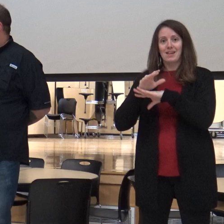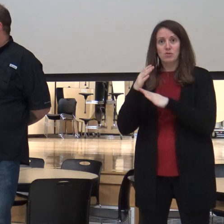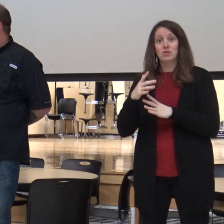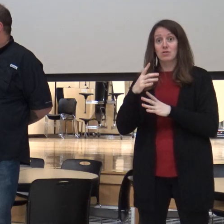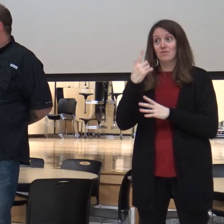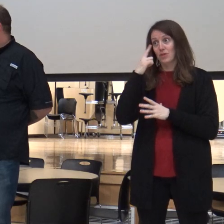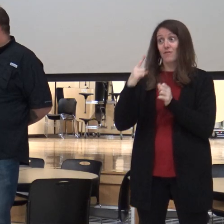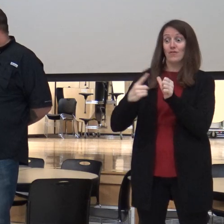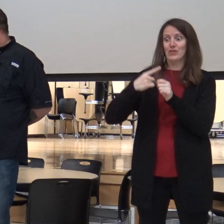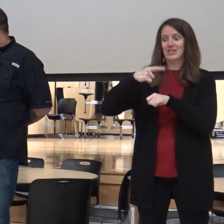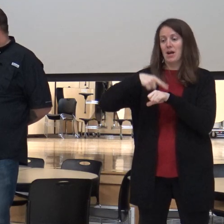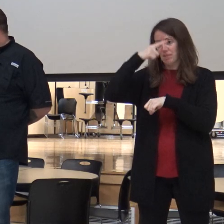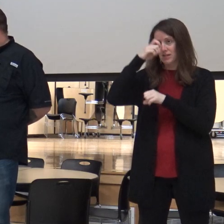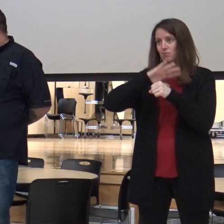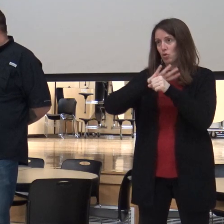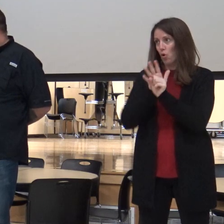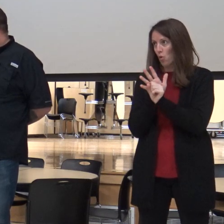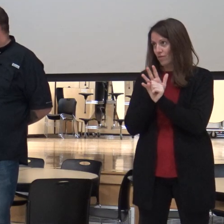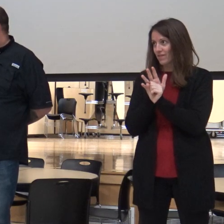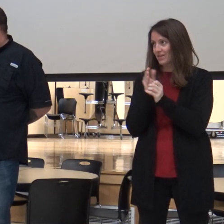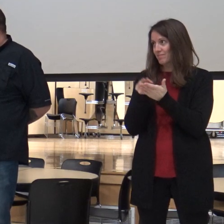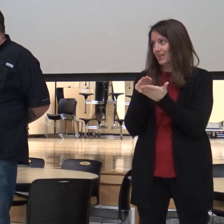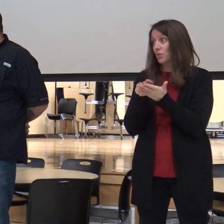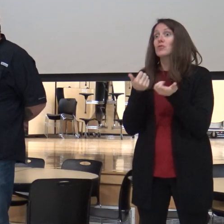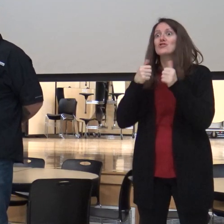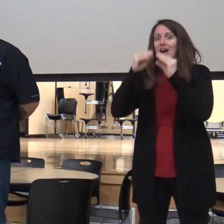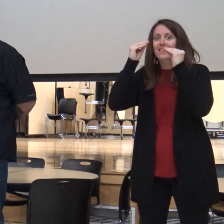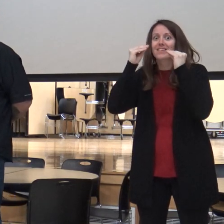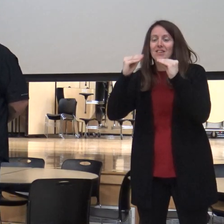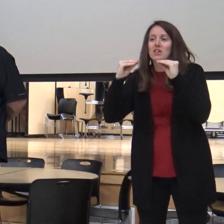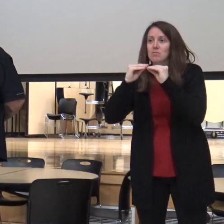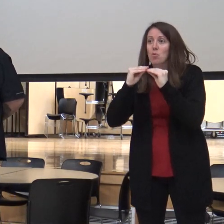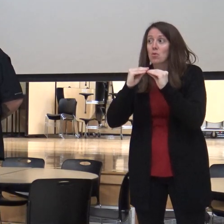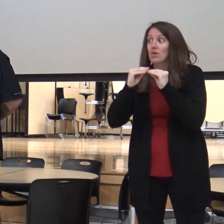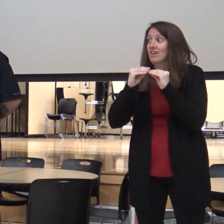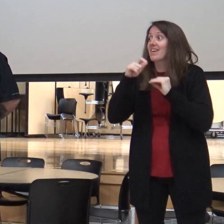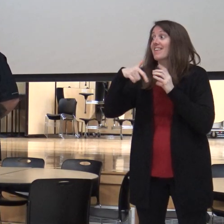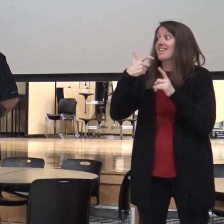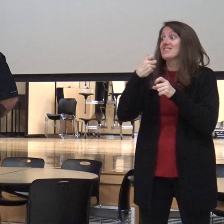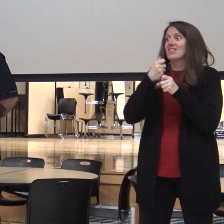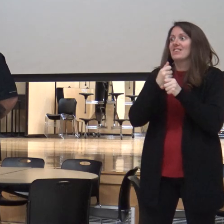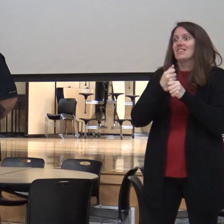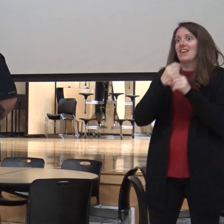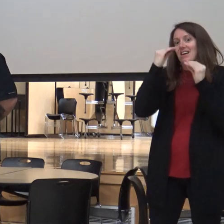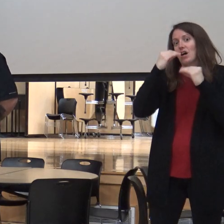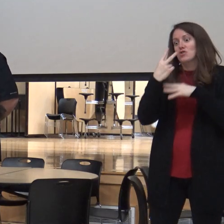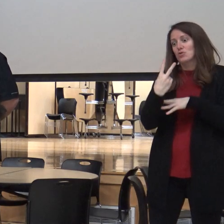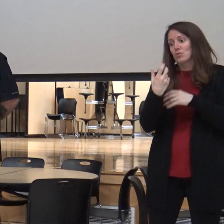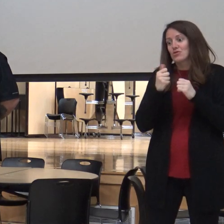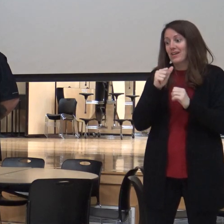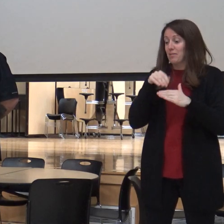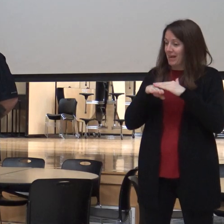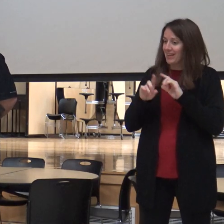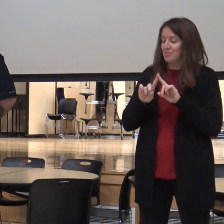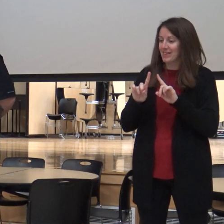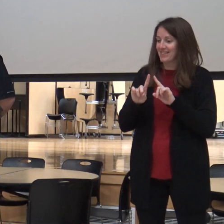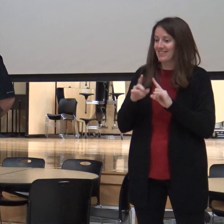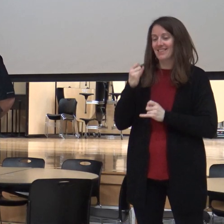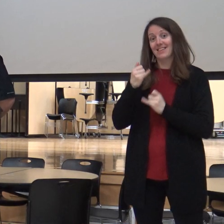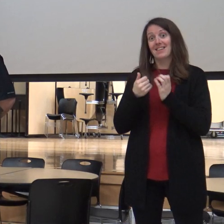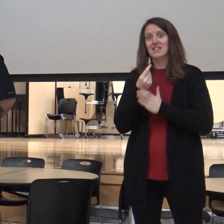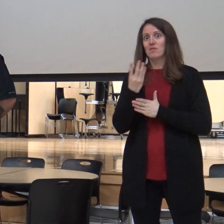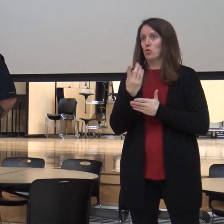money. We taught more. I have fifth grade this year. I've taught two, trying to get back in, but the last couple weeks certainly haven't allowed me to do